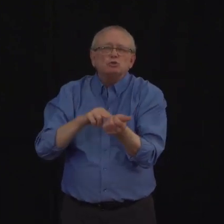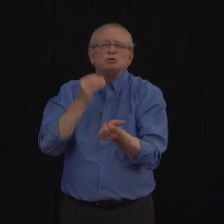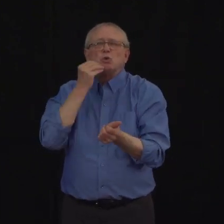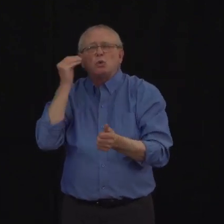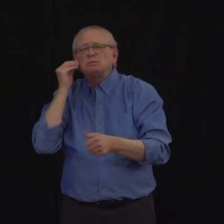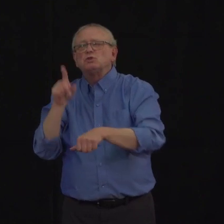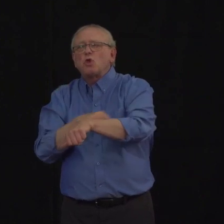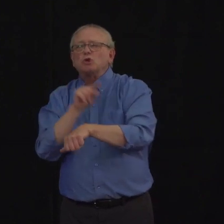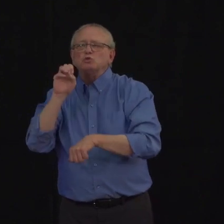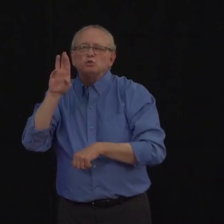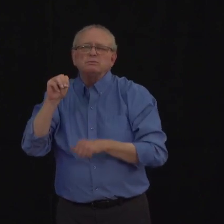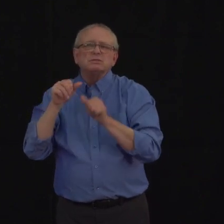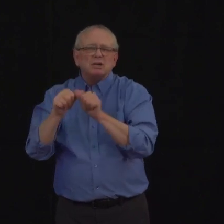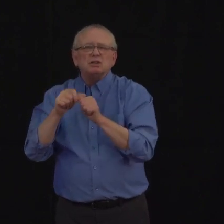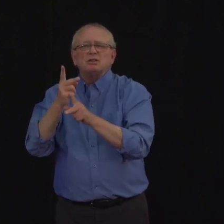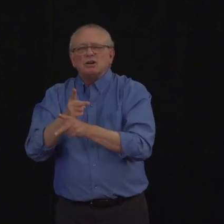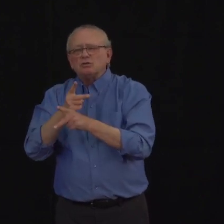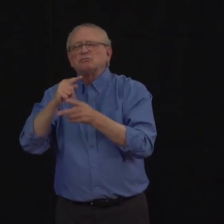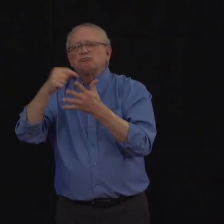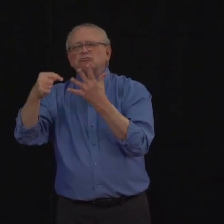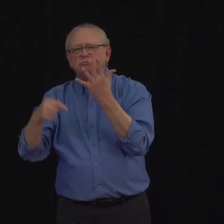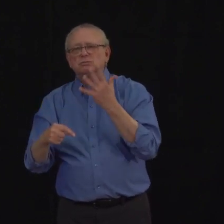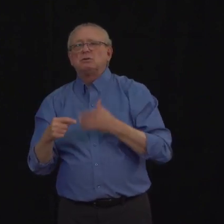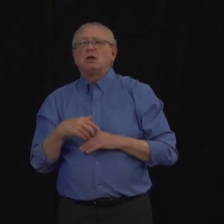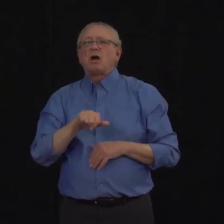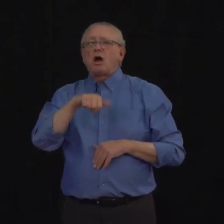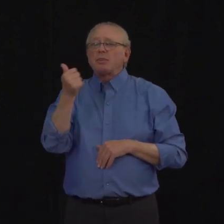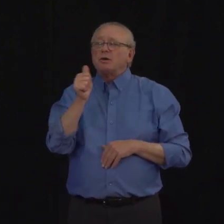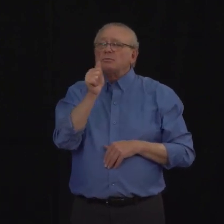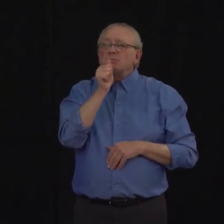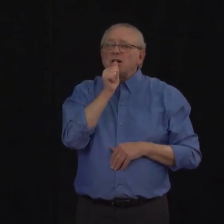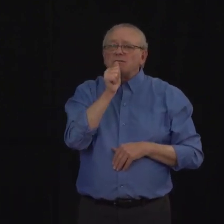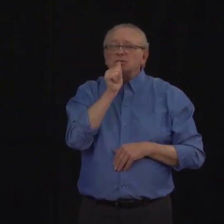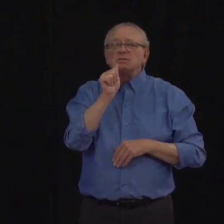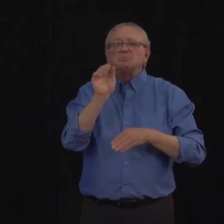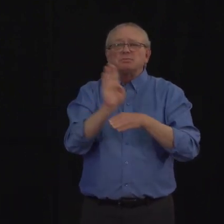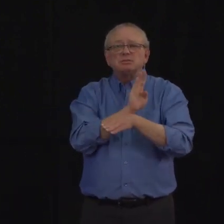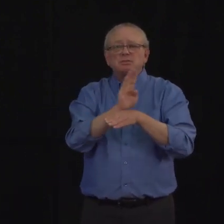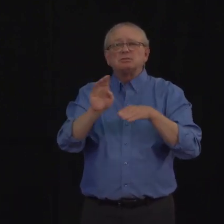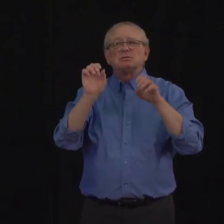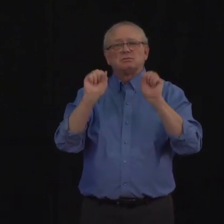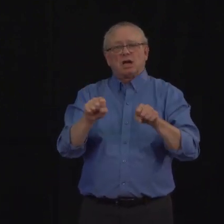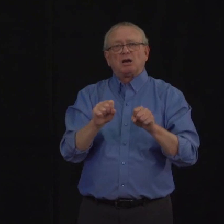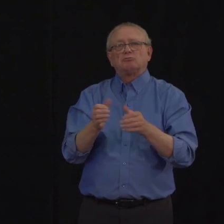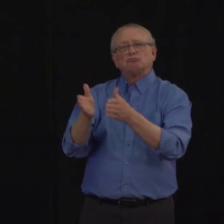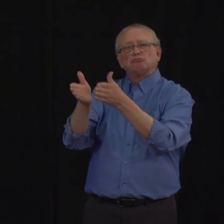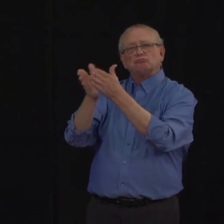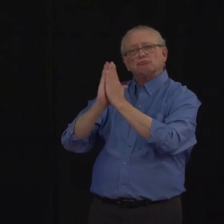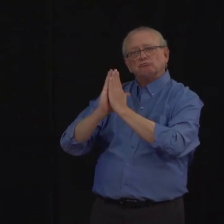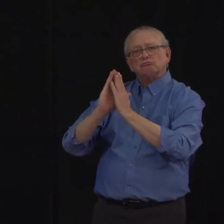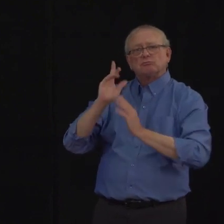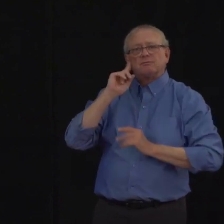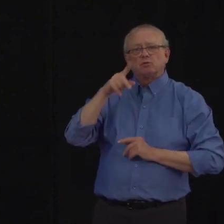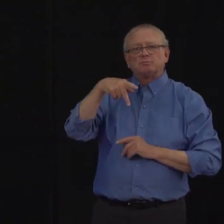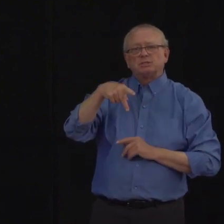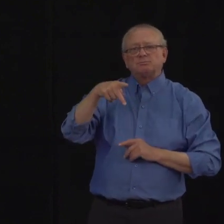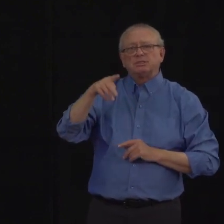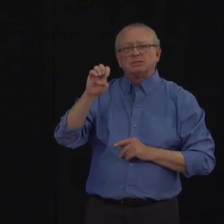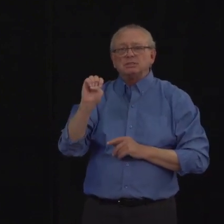can continue to access PPE through the government until June 30th, but will need to pay a fair market